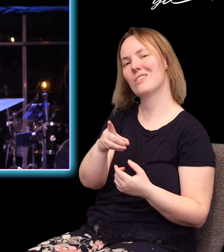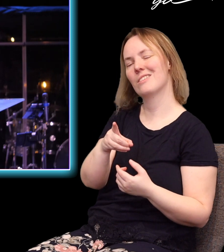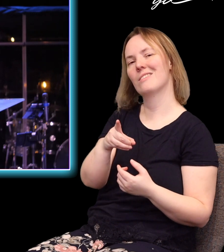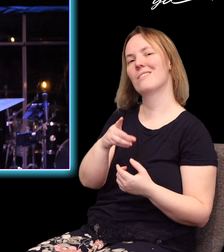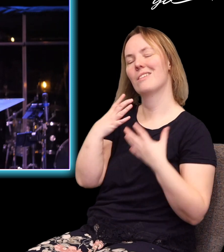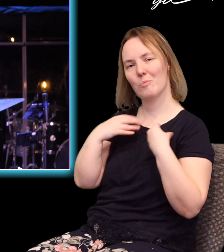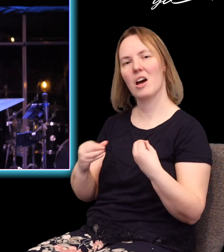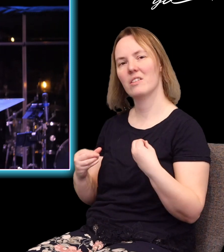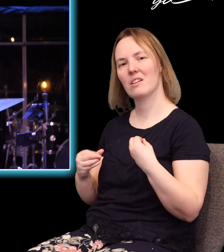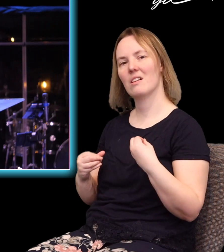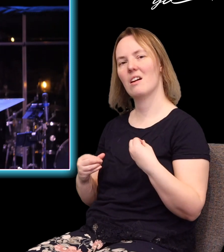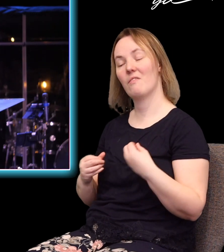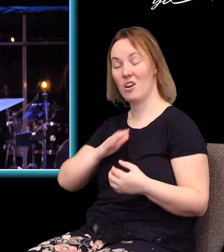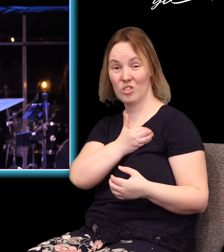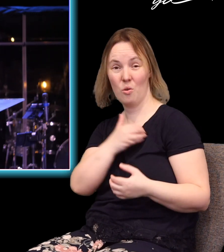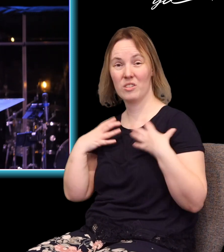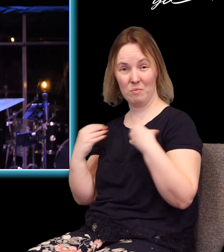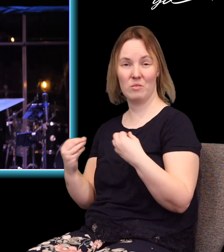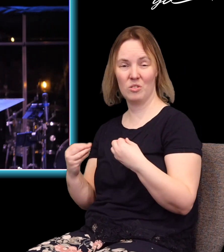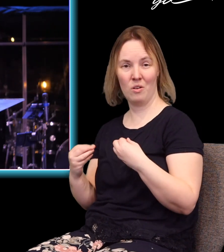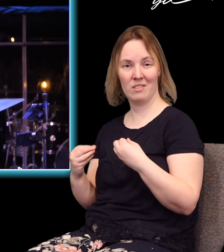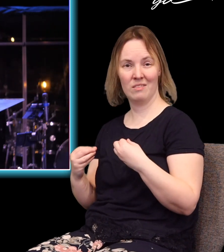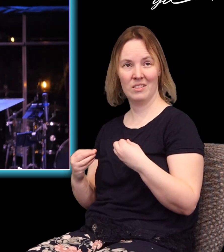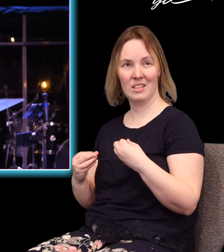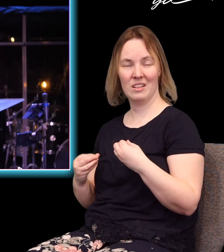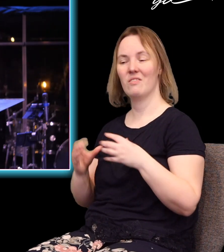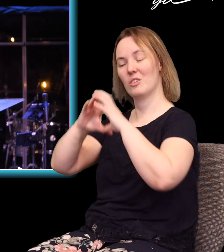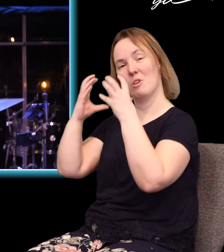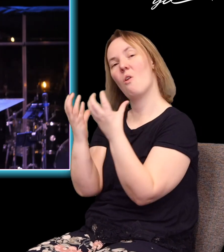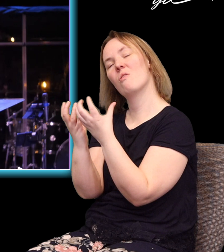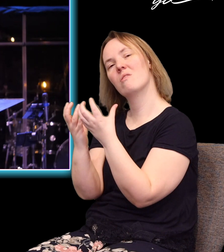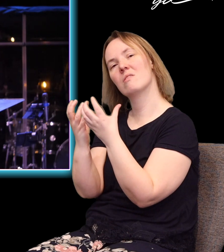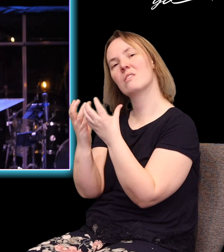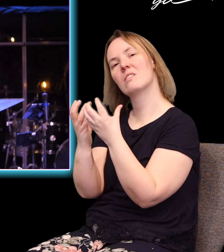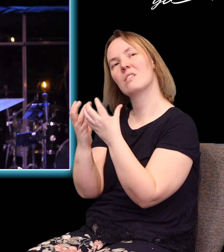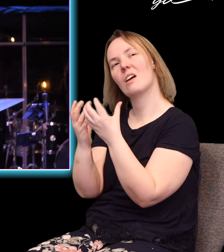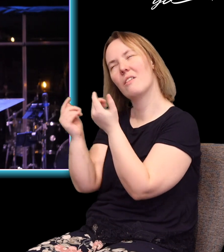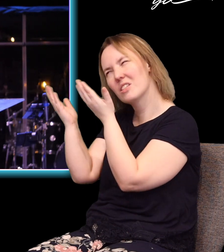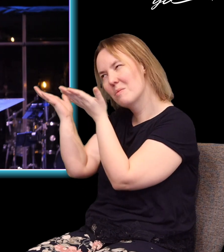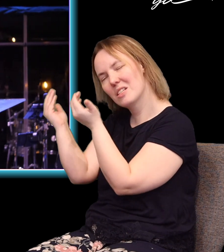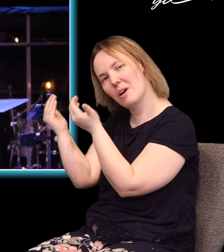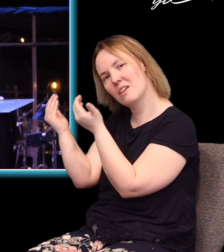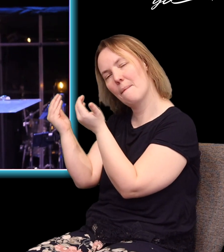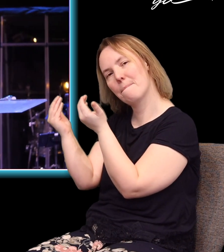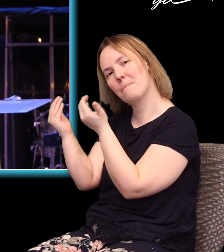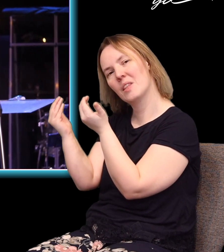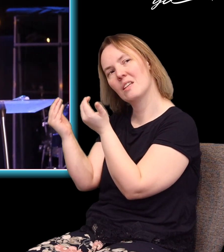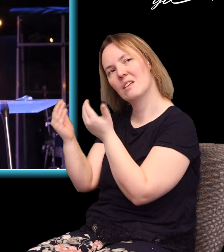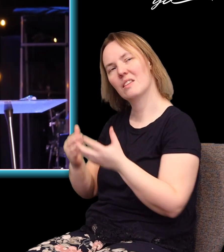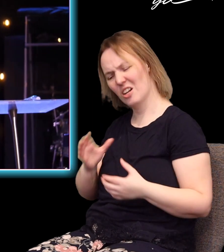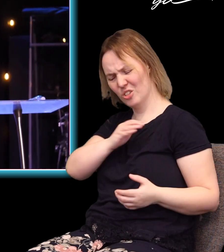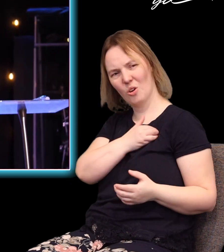going to be healthy, if it's going to be restored, if it's going to be whole, and if it's going to be expectant, that